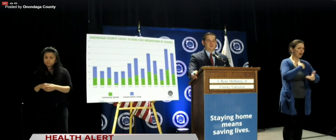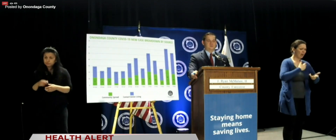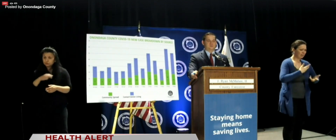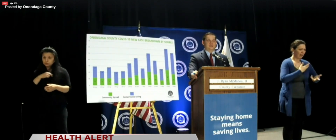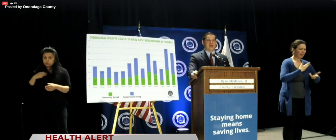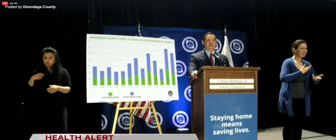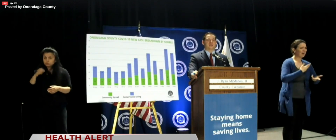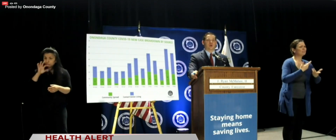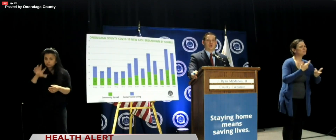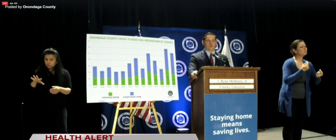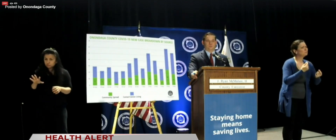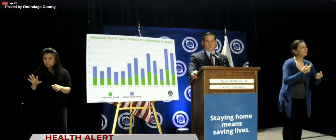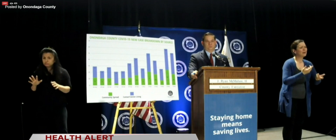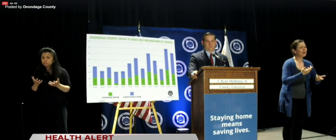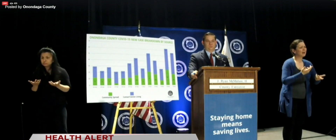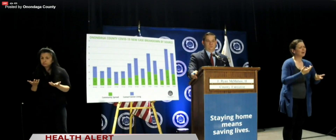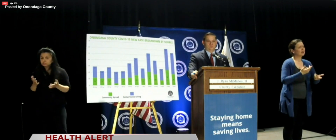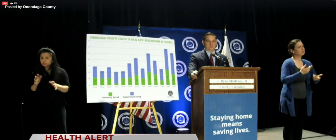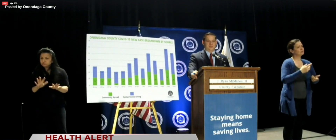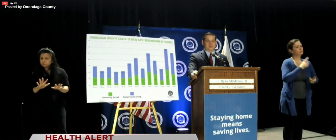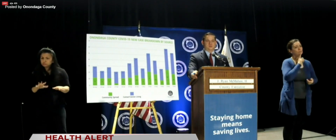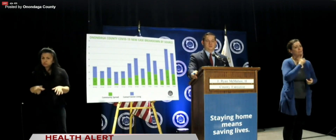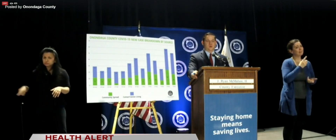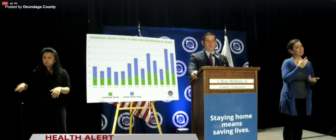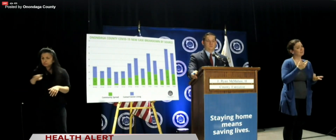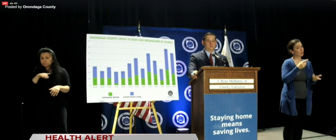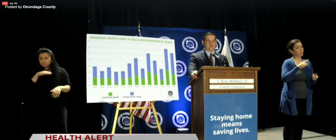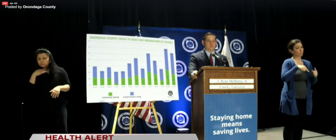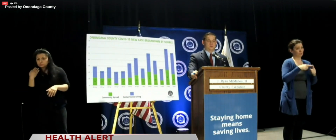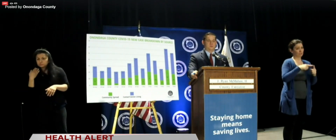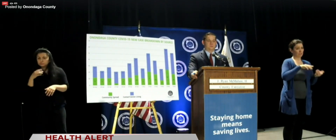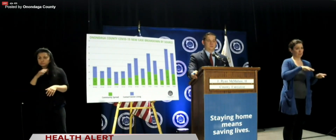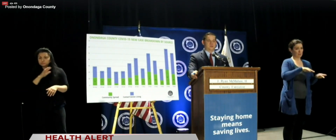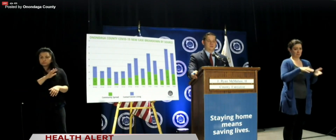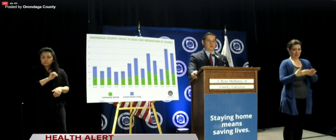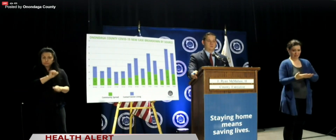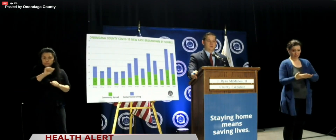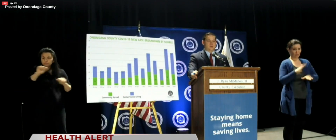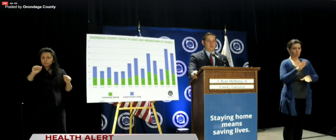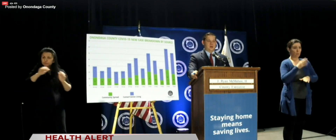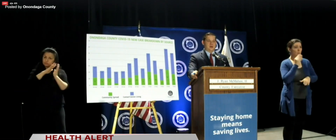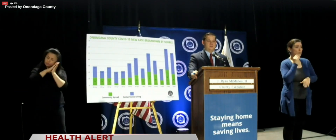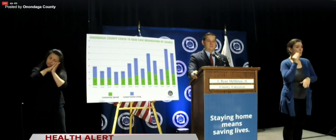dignity dying in your home. And this is home for these people. And so